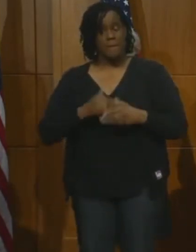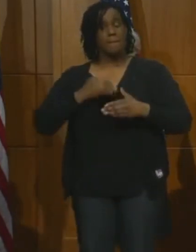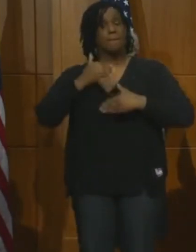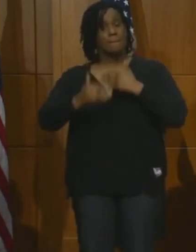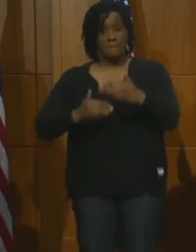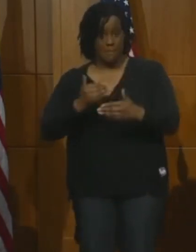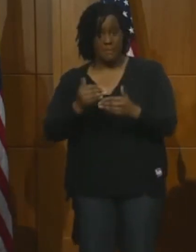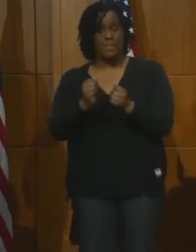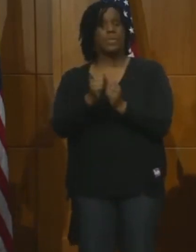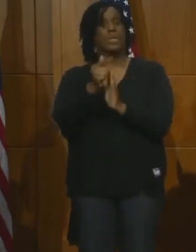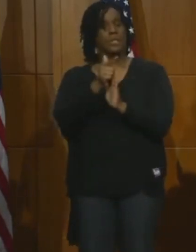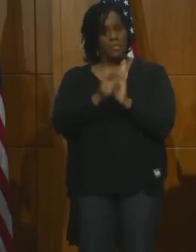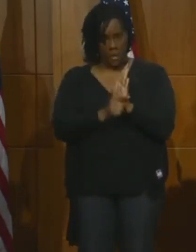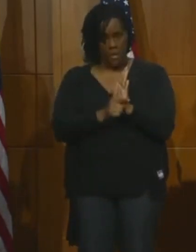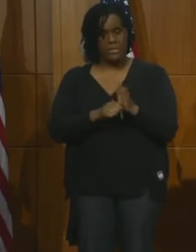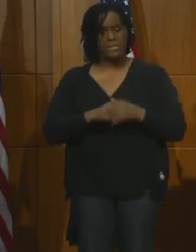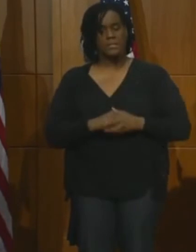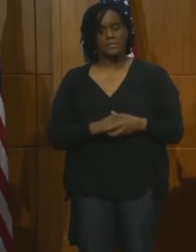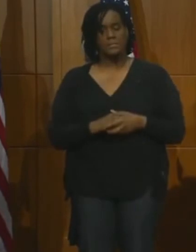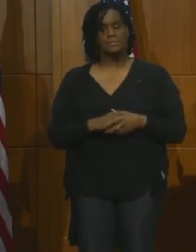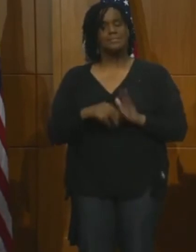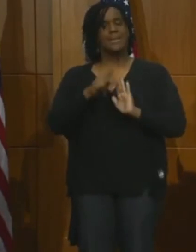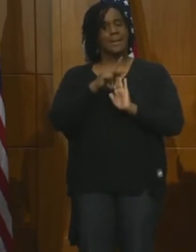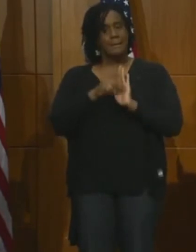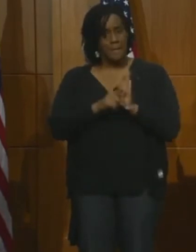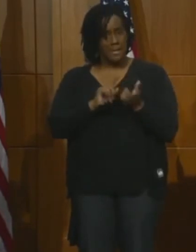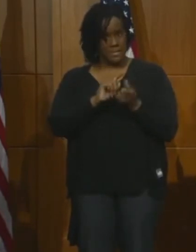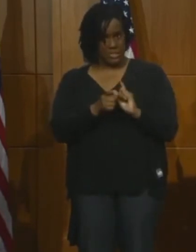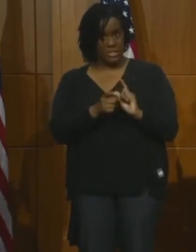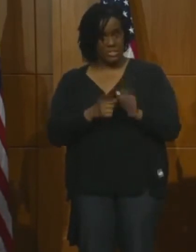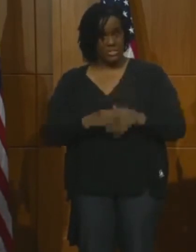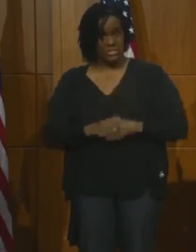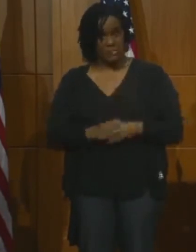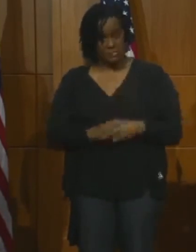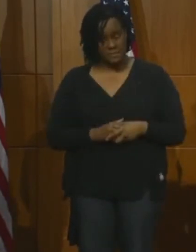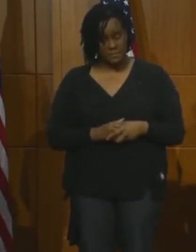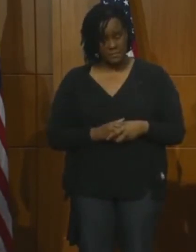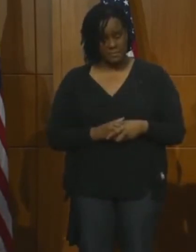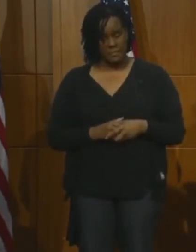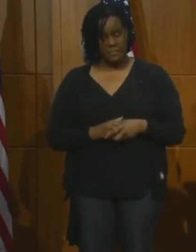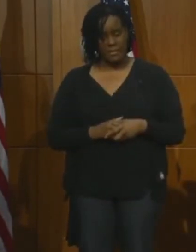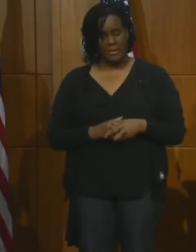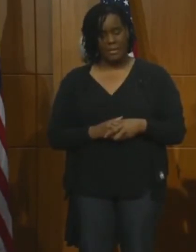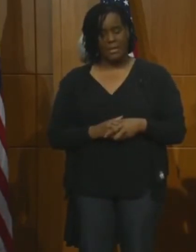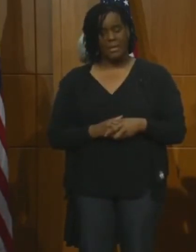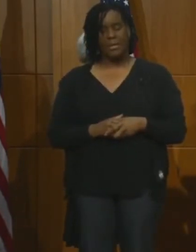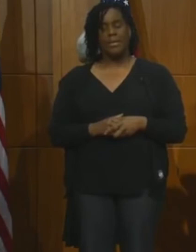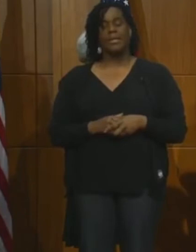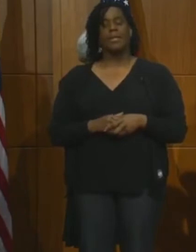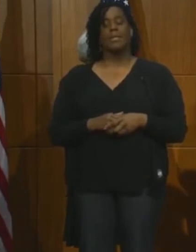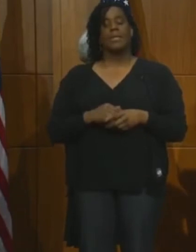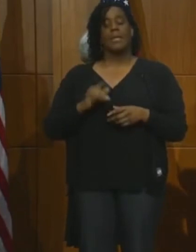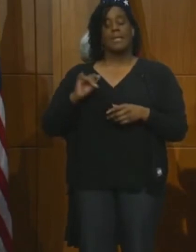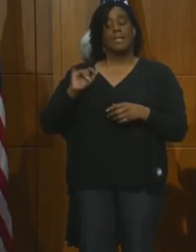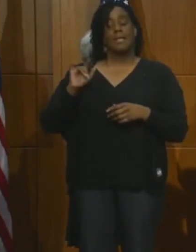with laws and policy changes that makes freedom and